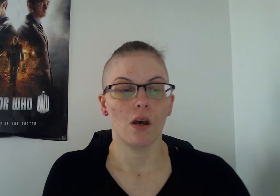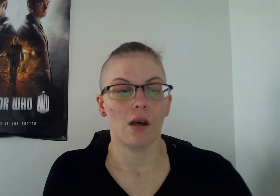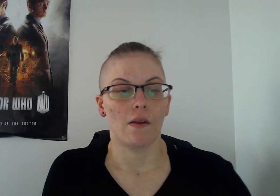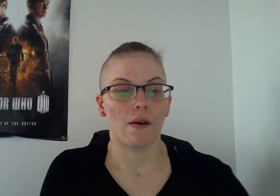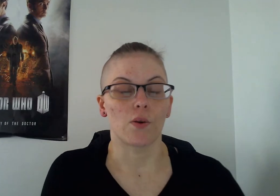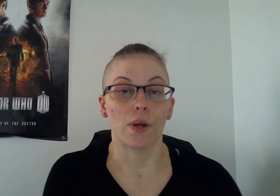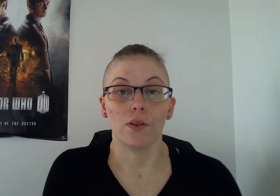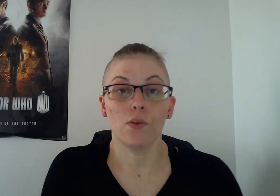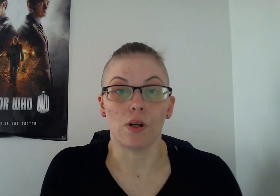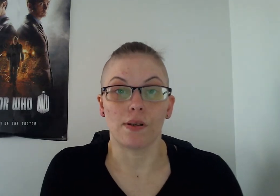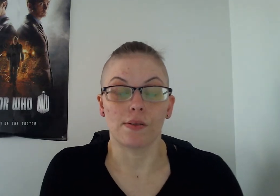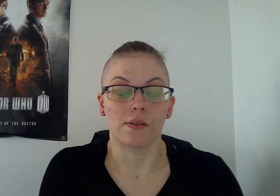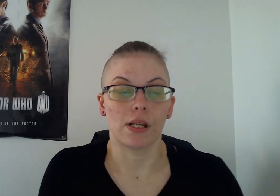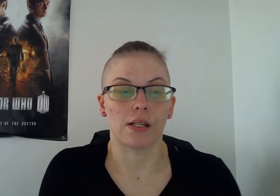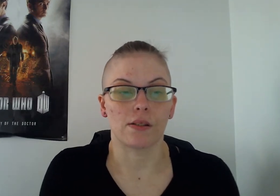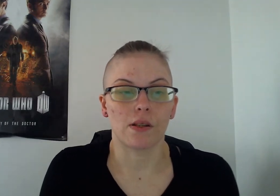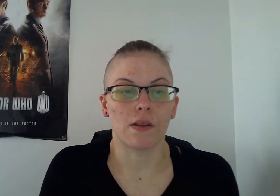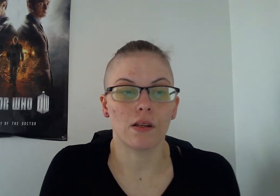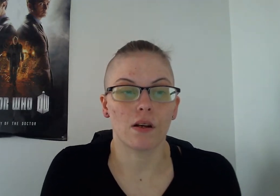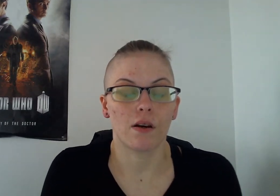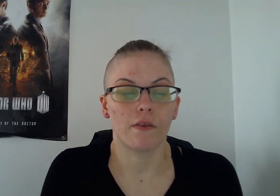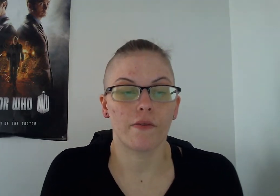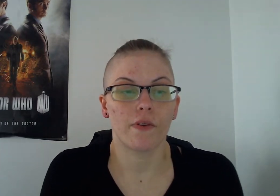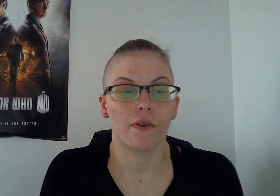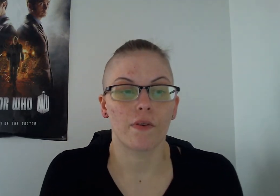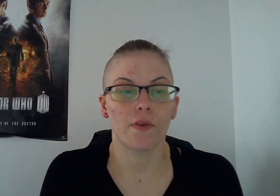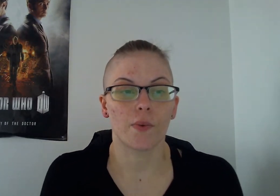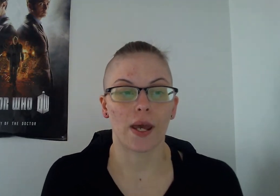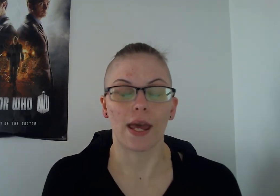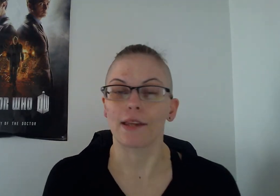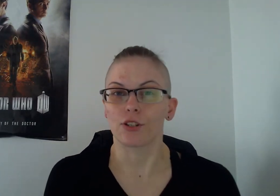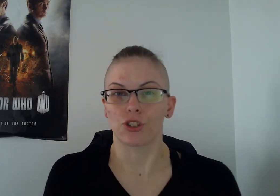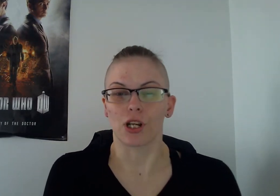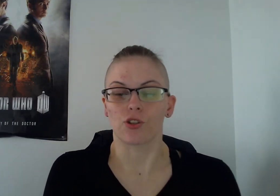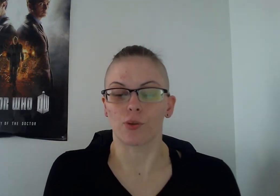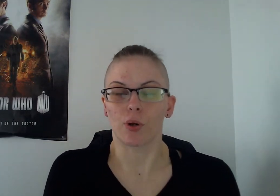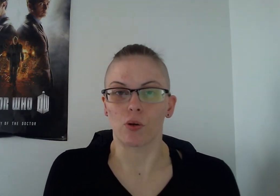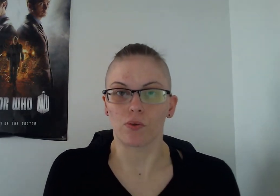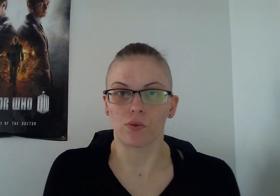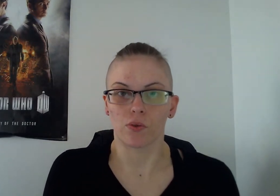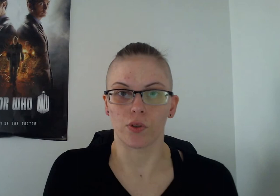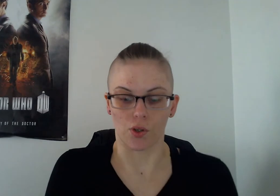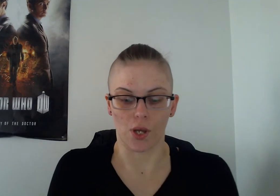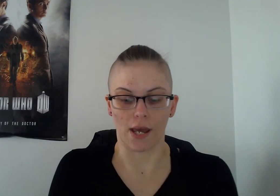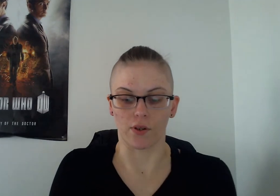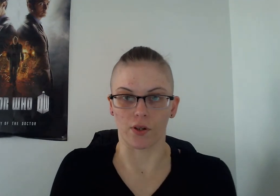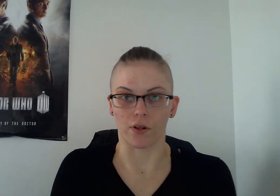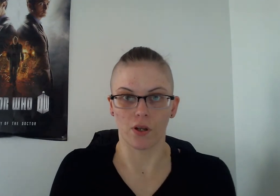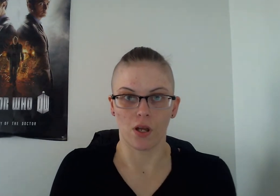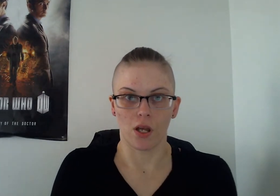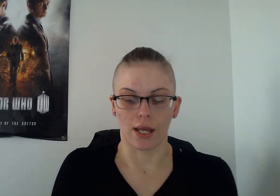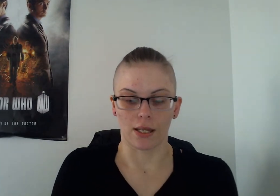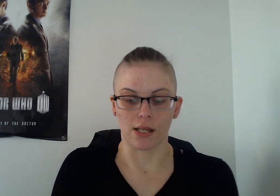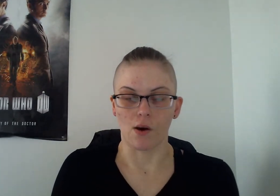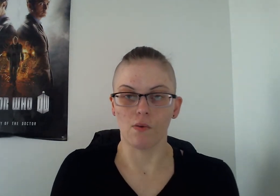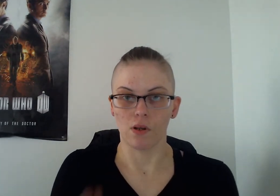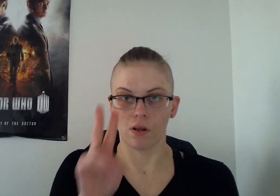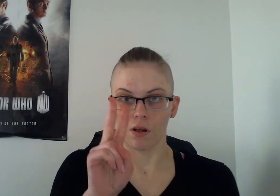Now the way you do nurse is think of the way a nurse checks your pulse. You know, you have your hand out